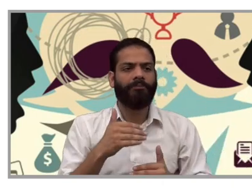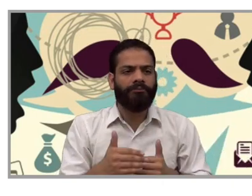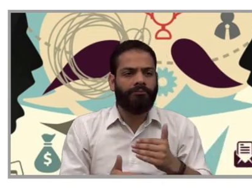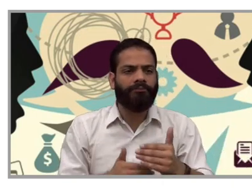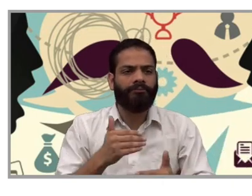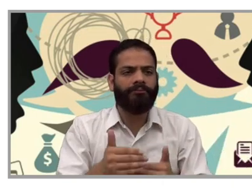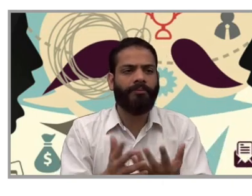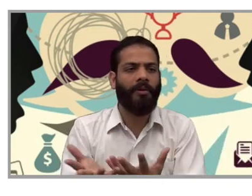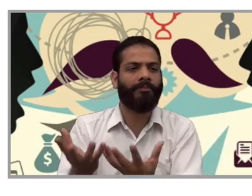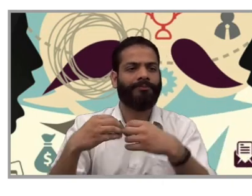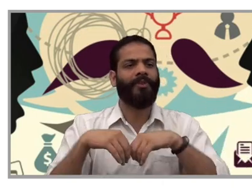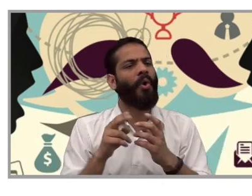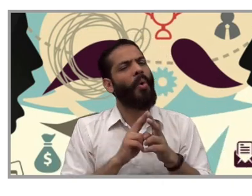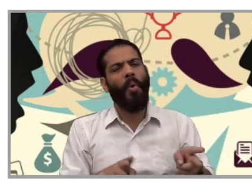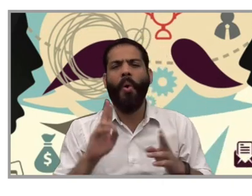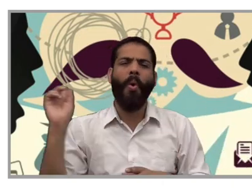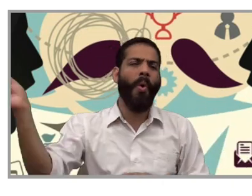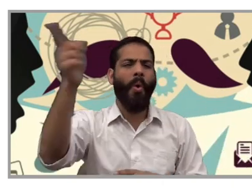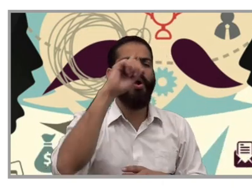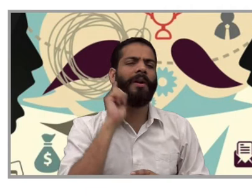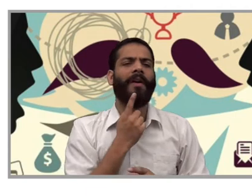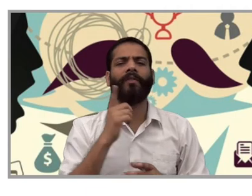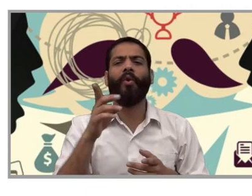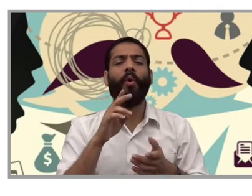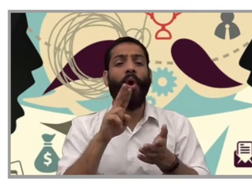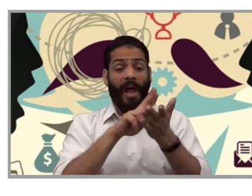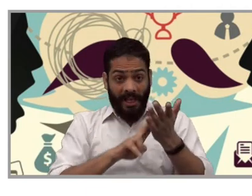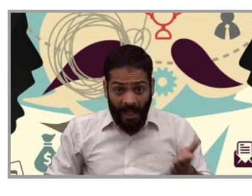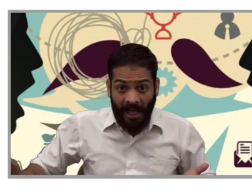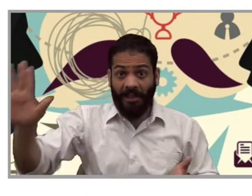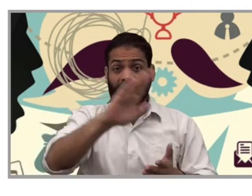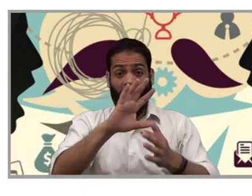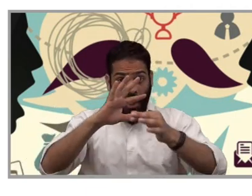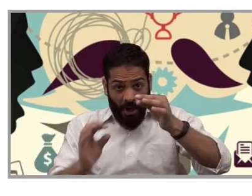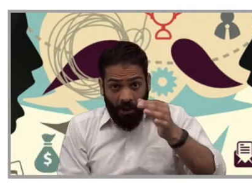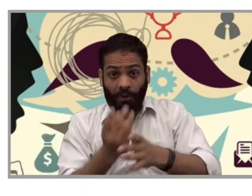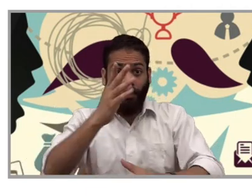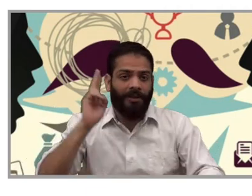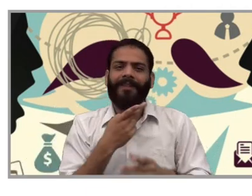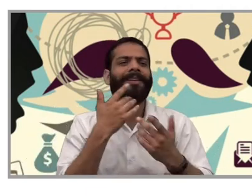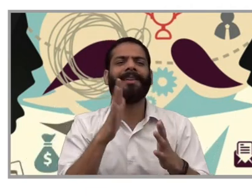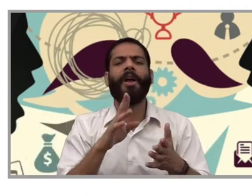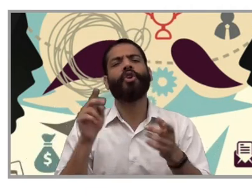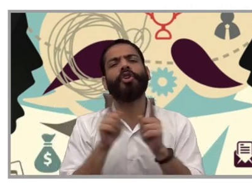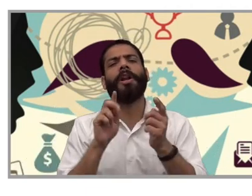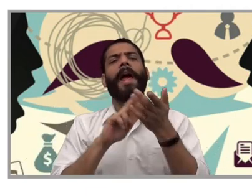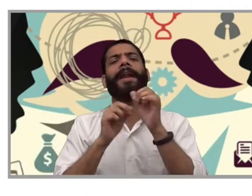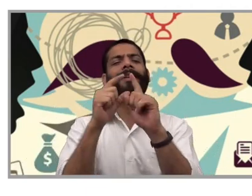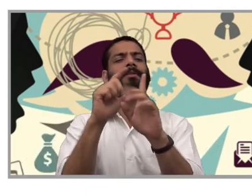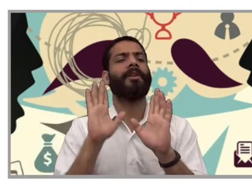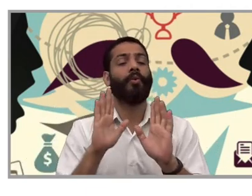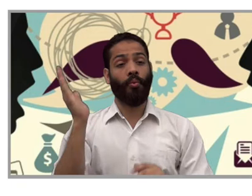properties of sign. Such signs are called loan signs in sign language literature.